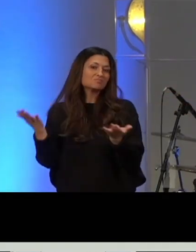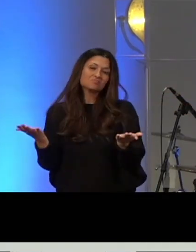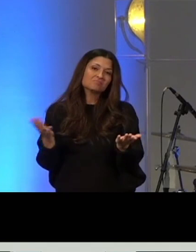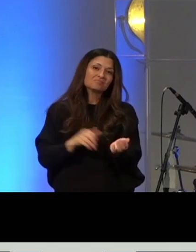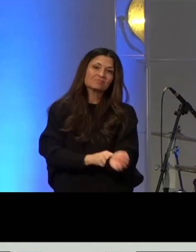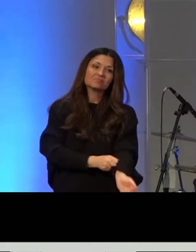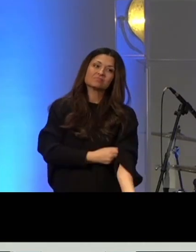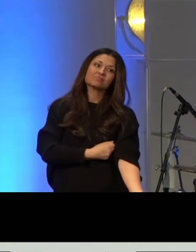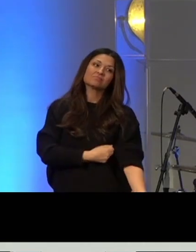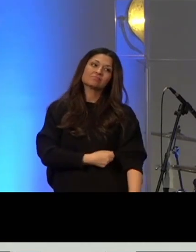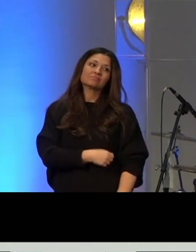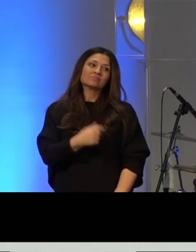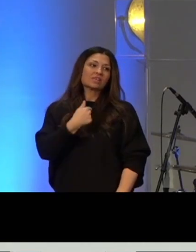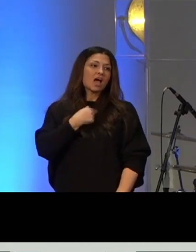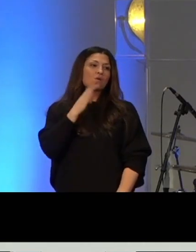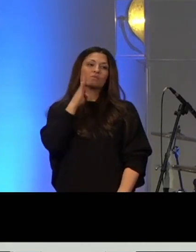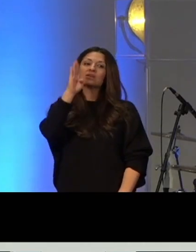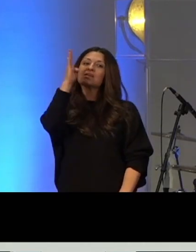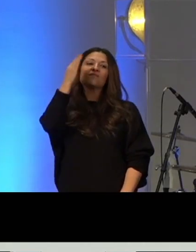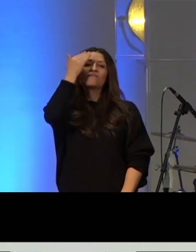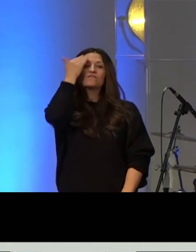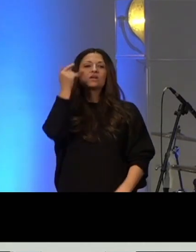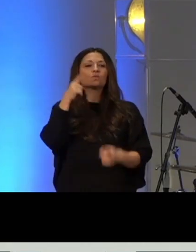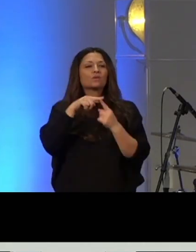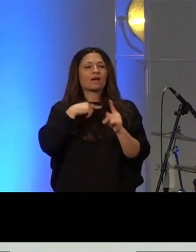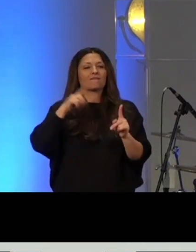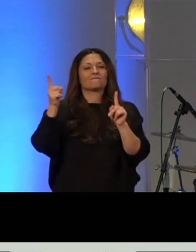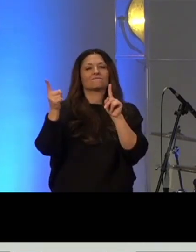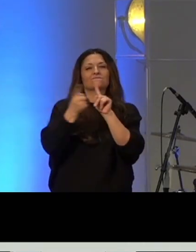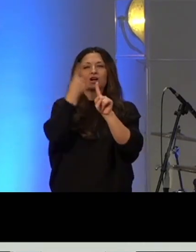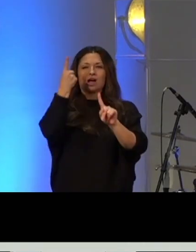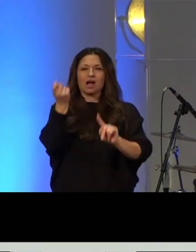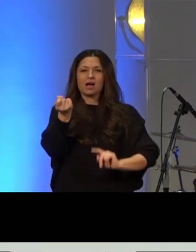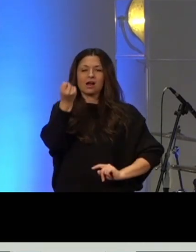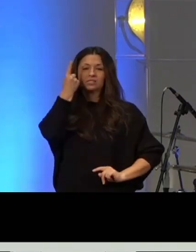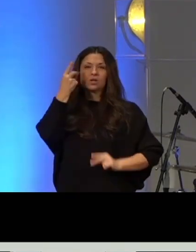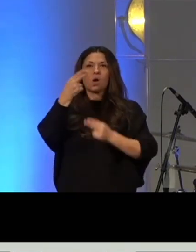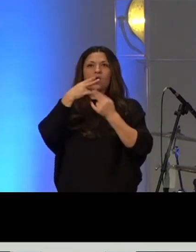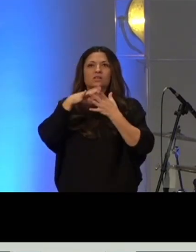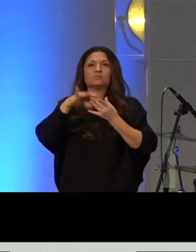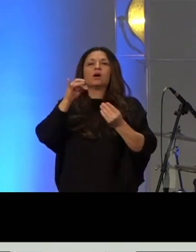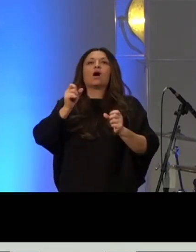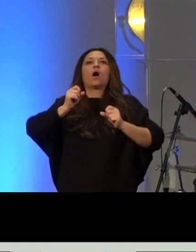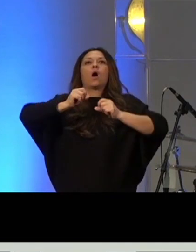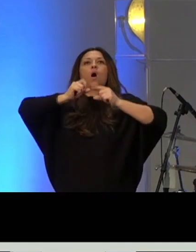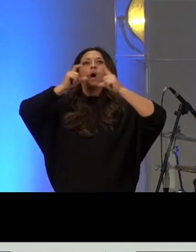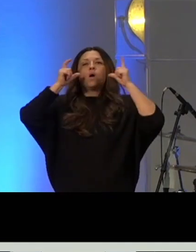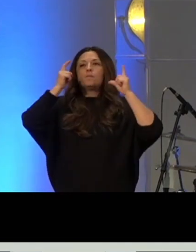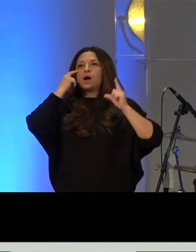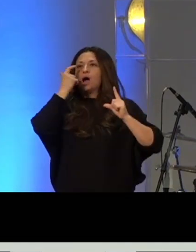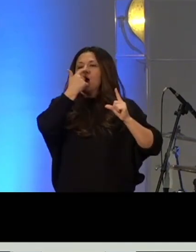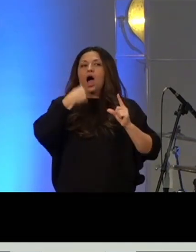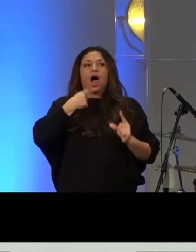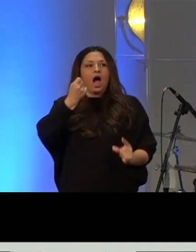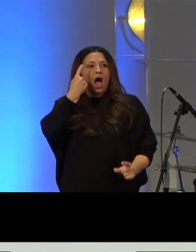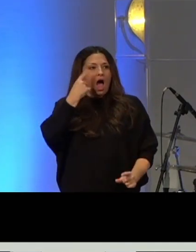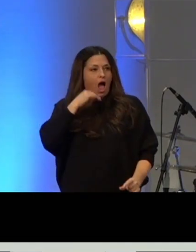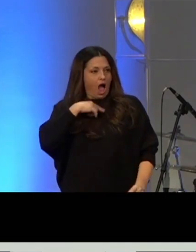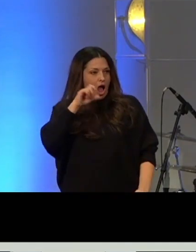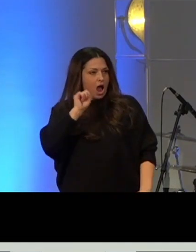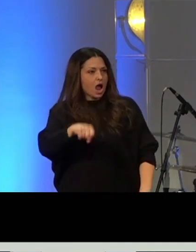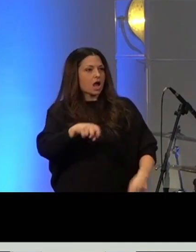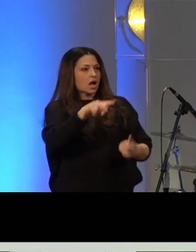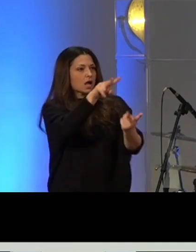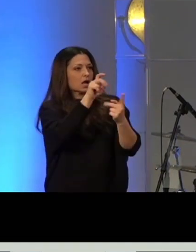I'll never forget when I first understood that, when the Holy Spirit opened my eyes and I understood I had a choice. I could get what I